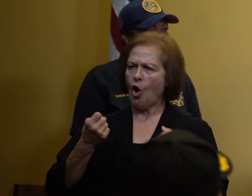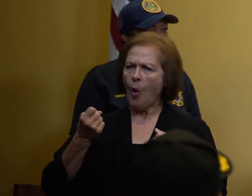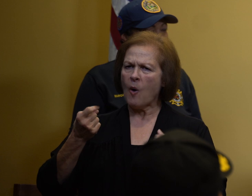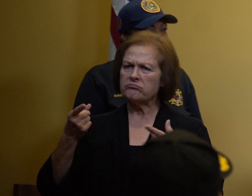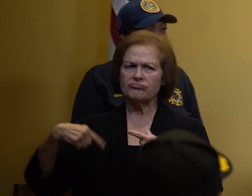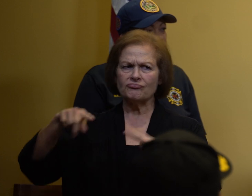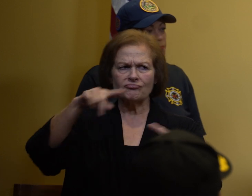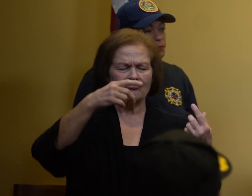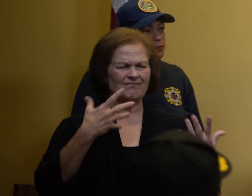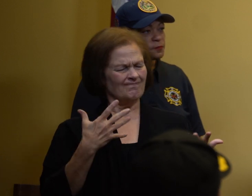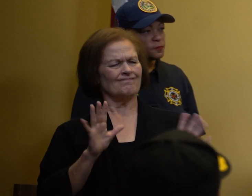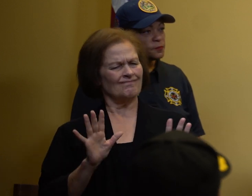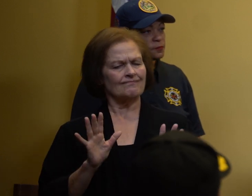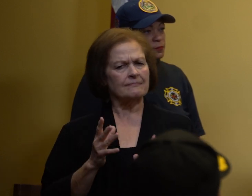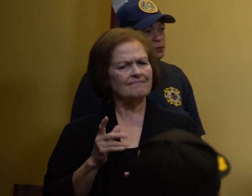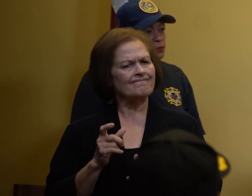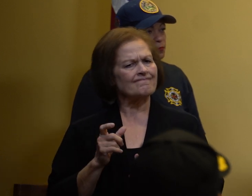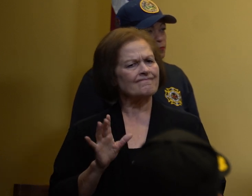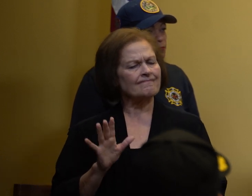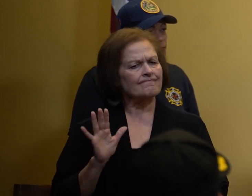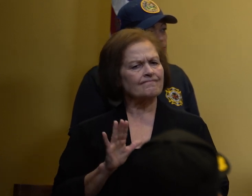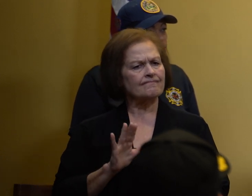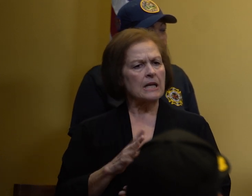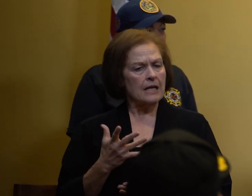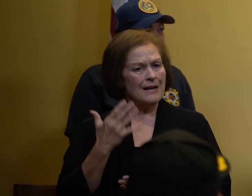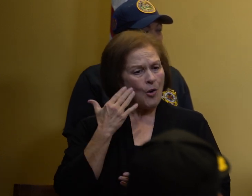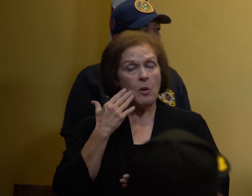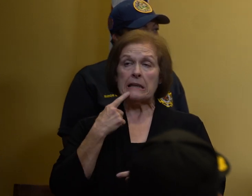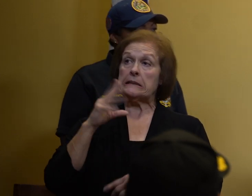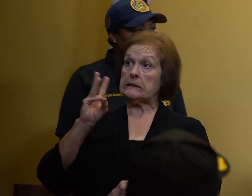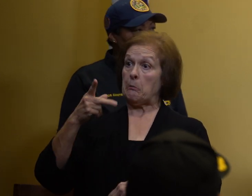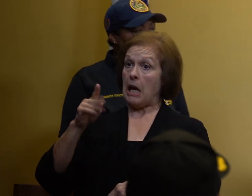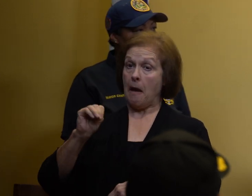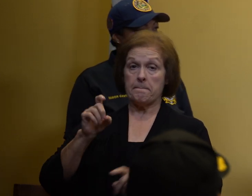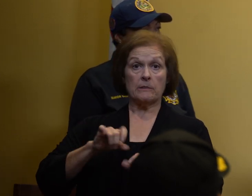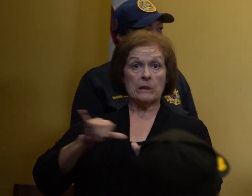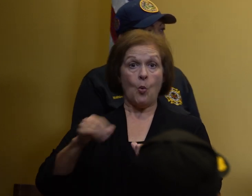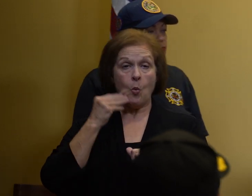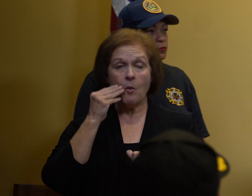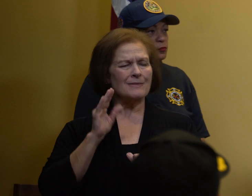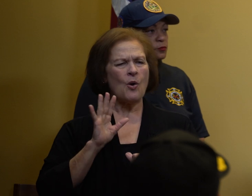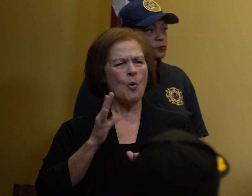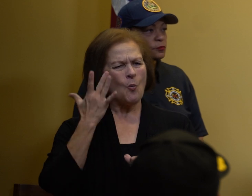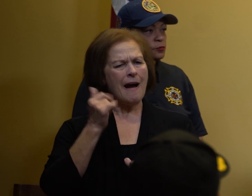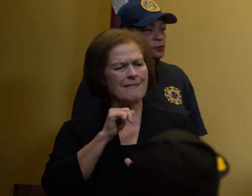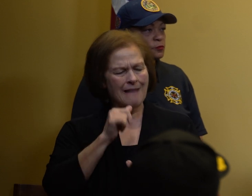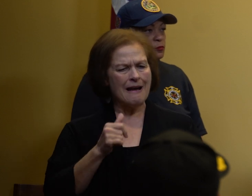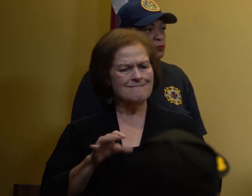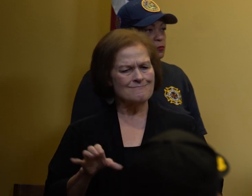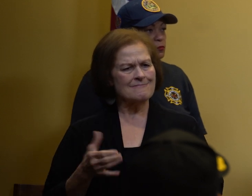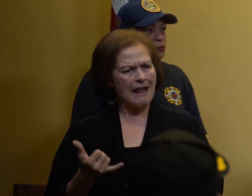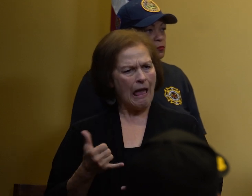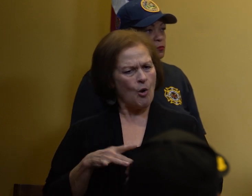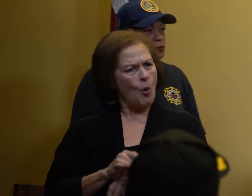just make sure that we recognize that even though there's a mention of the time of 6 o'clock p.m., let's get inside as early as we can. I